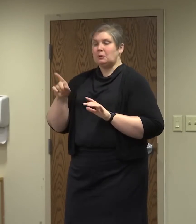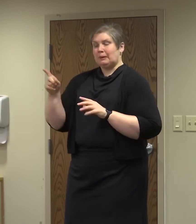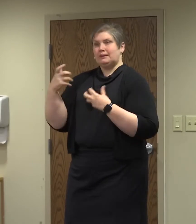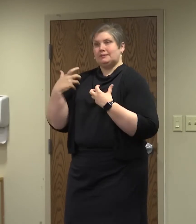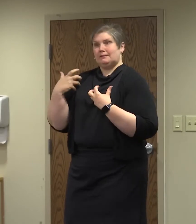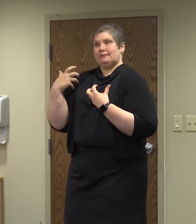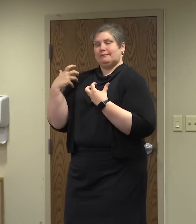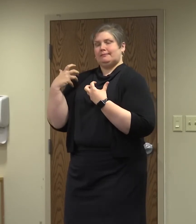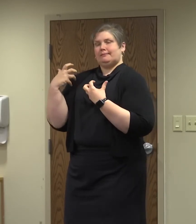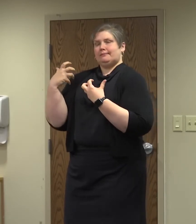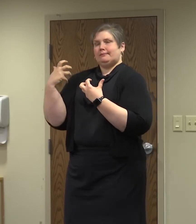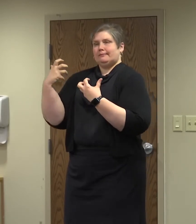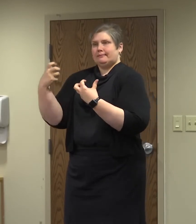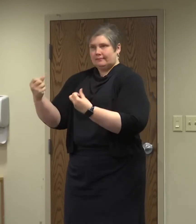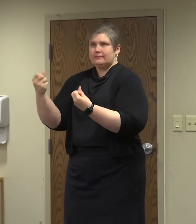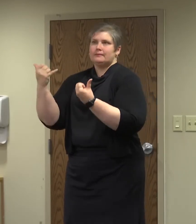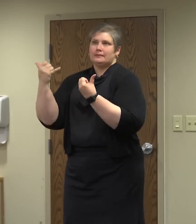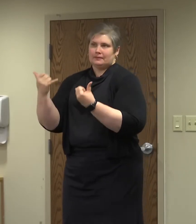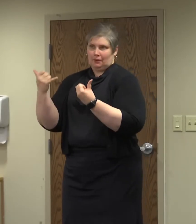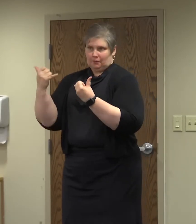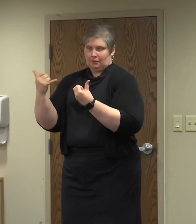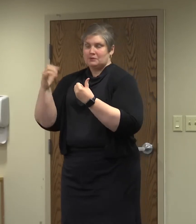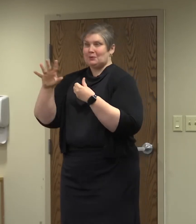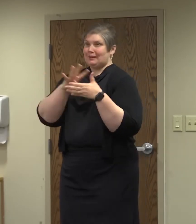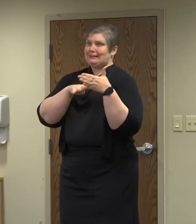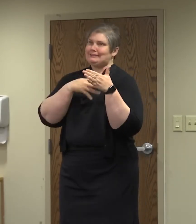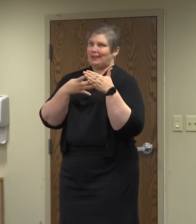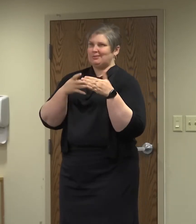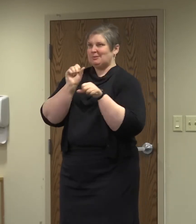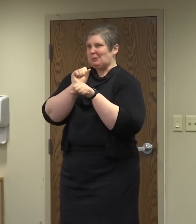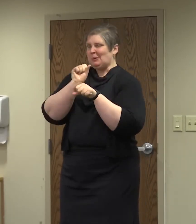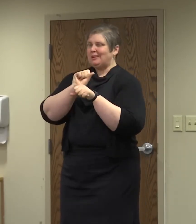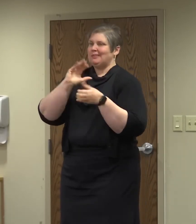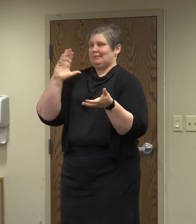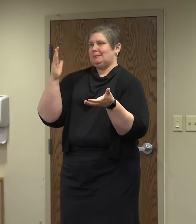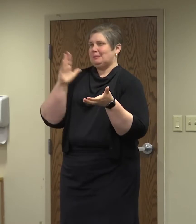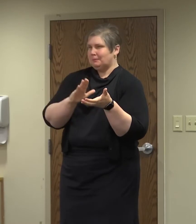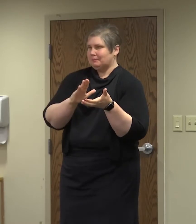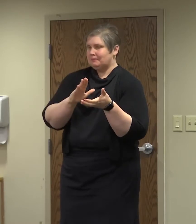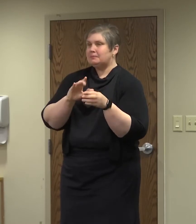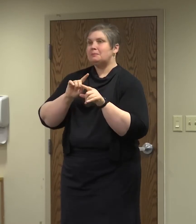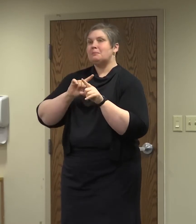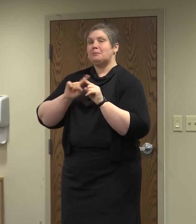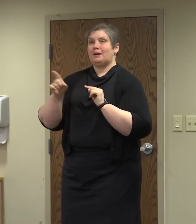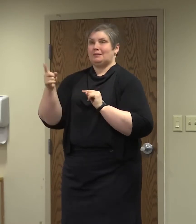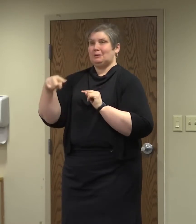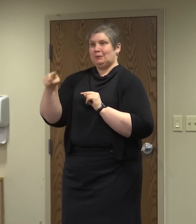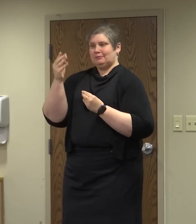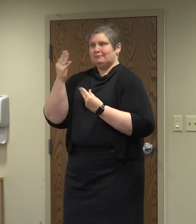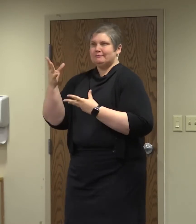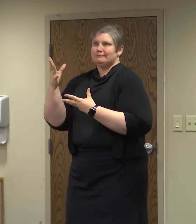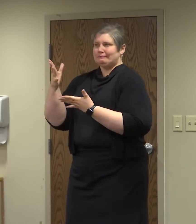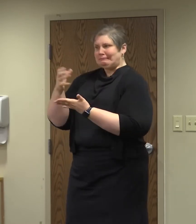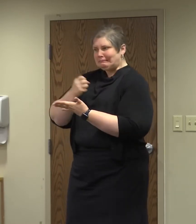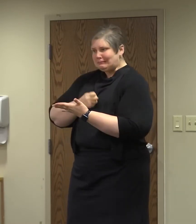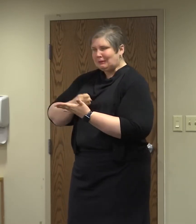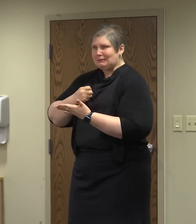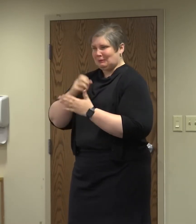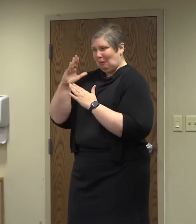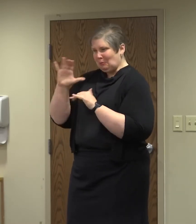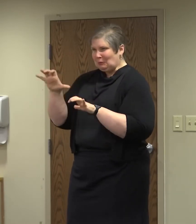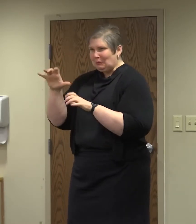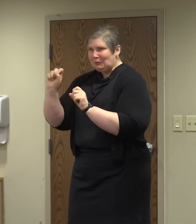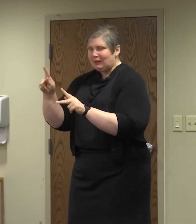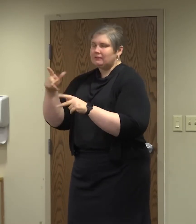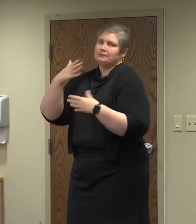he regains his full strength. Chairman Chiarelli thanks the community for their thoughts and concerns during this time and encourages the public